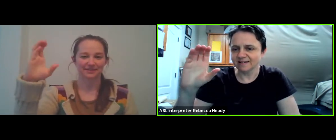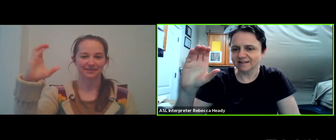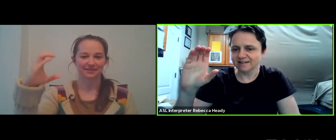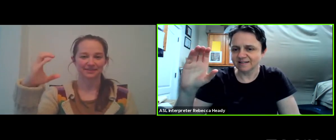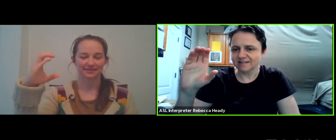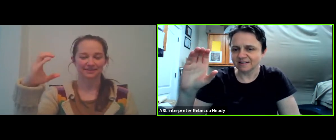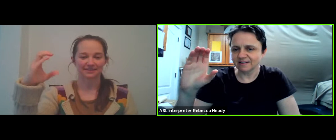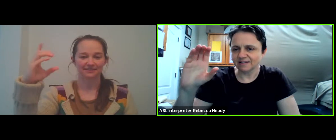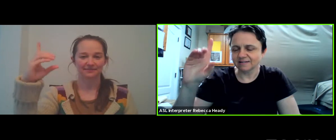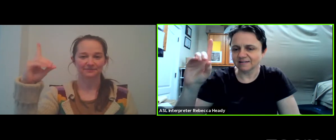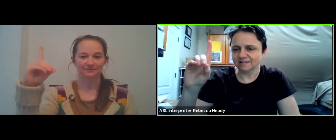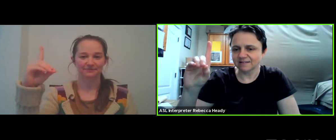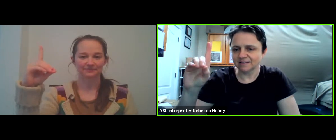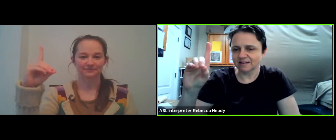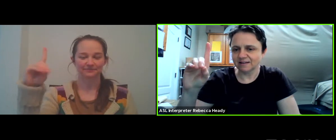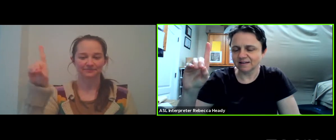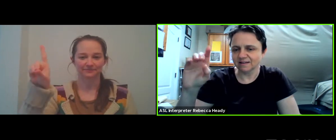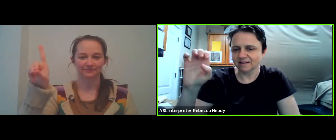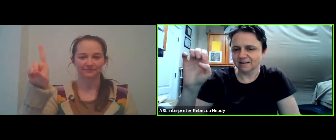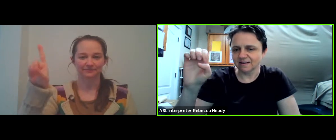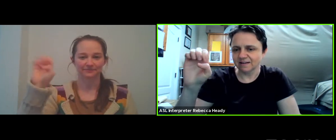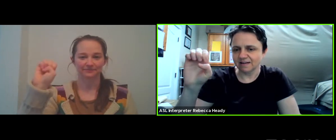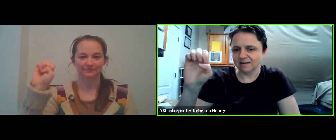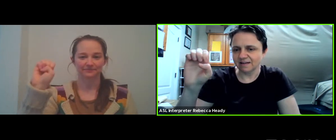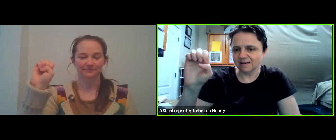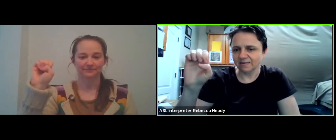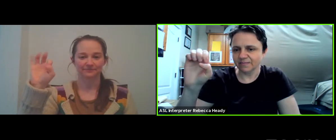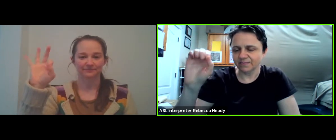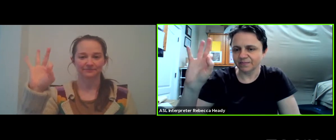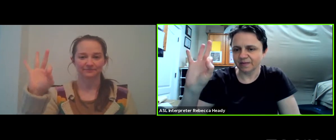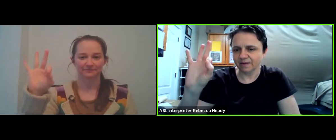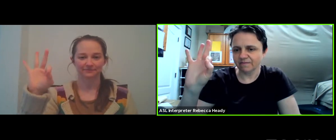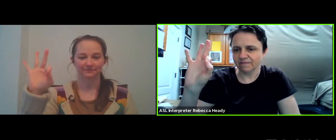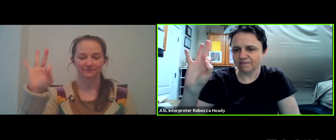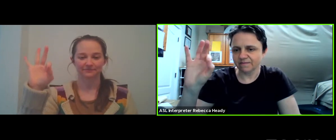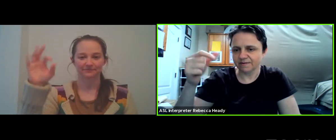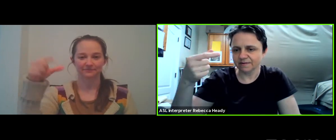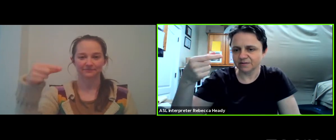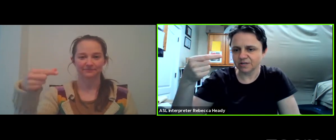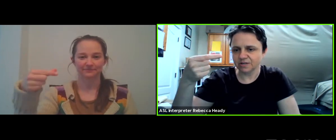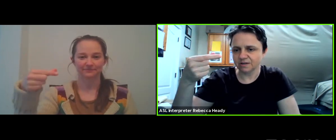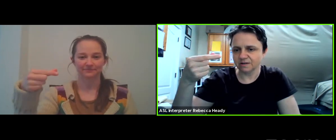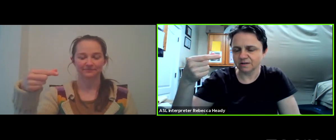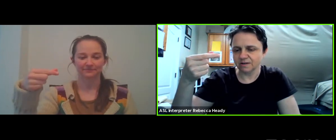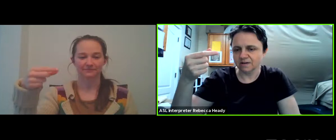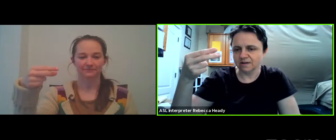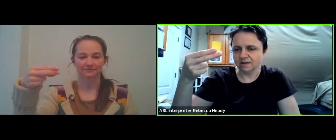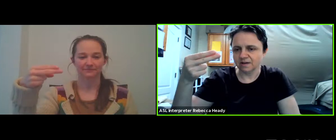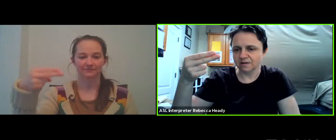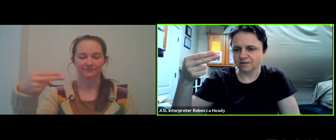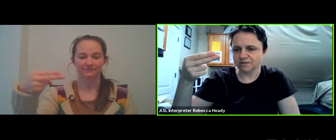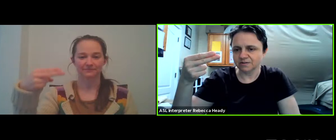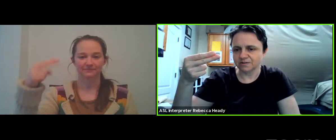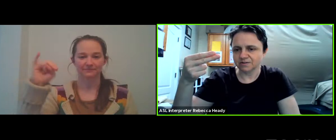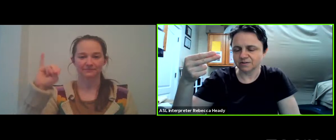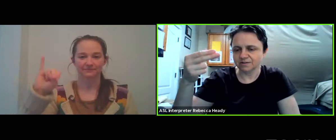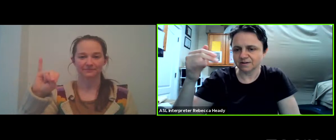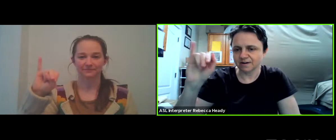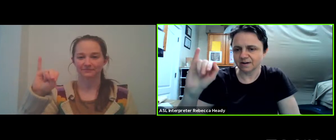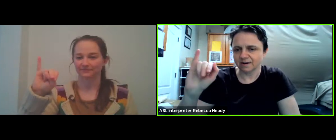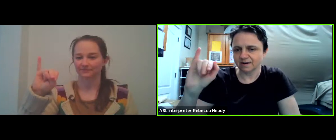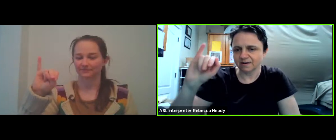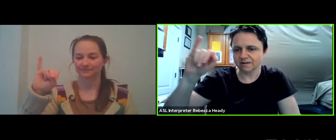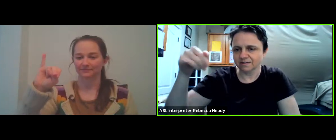B, C, D, E, F, G,